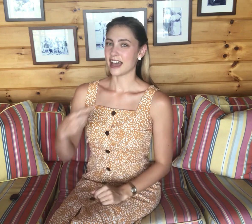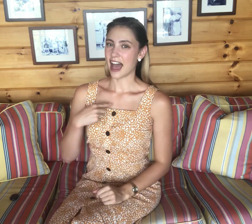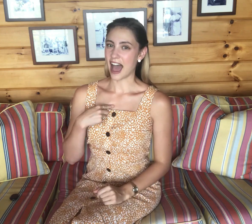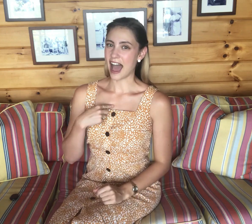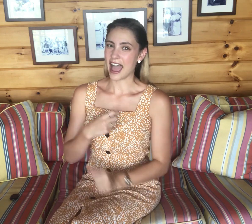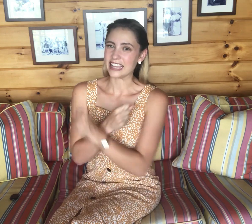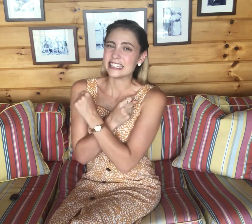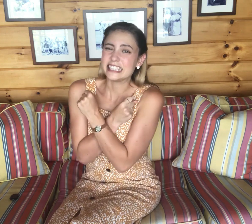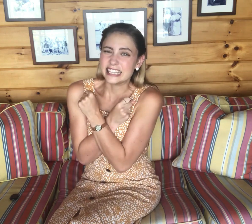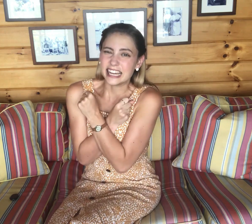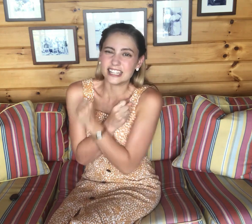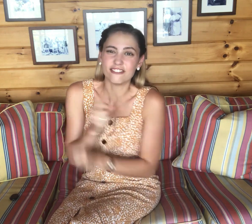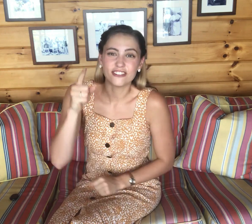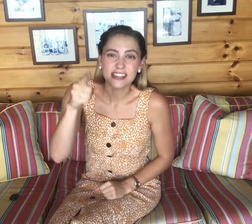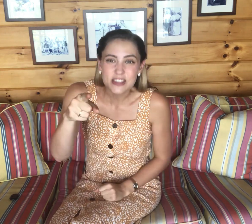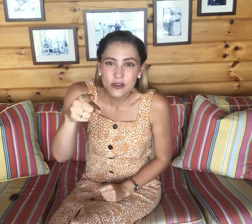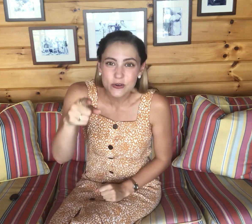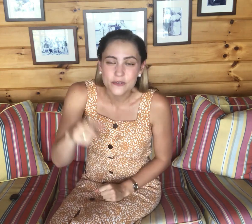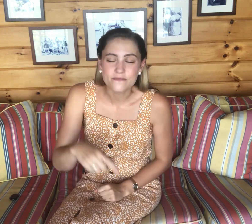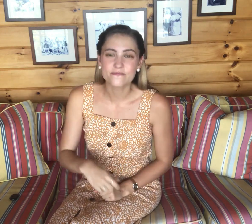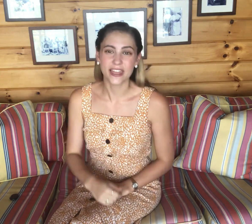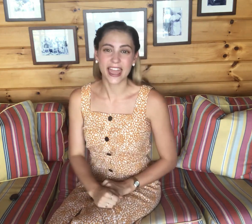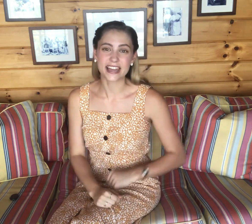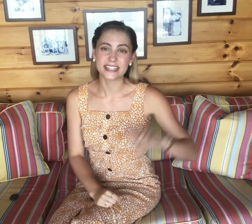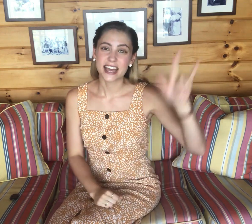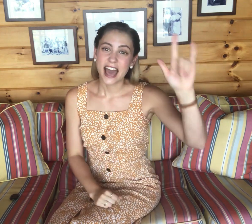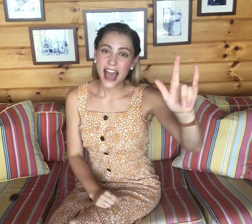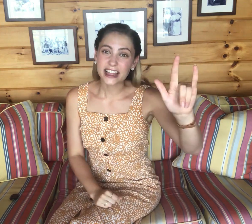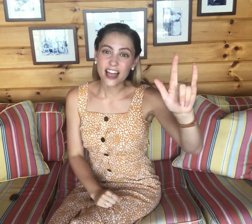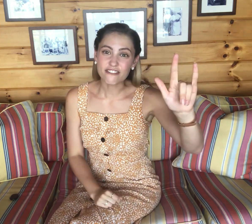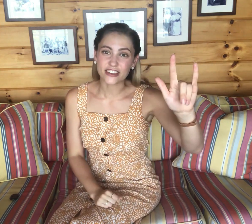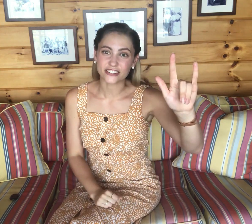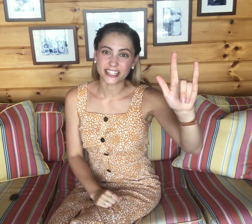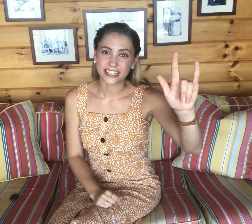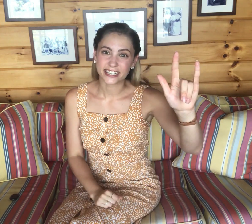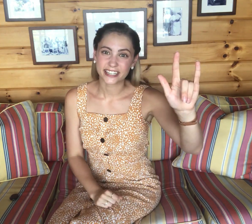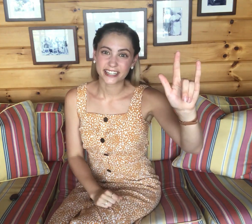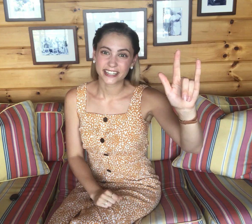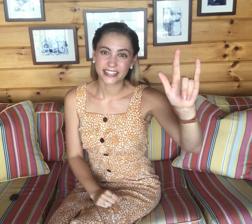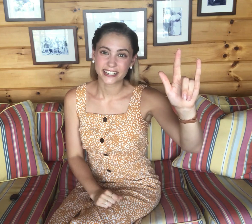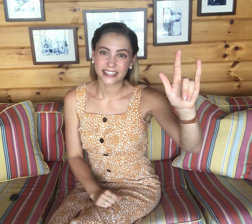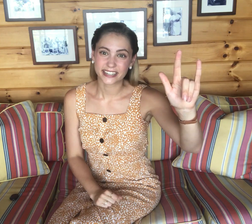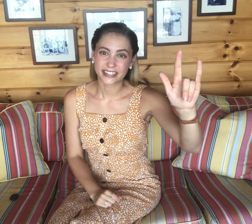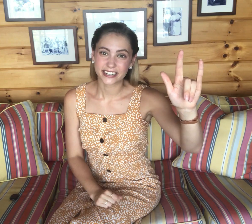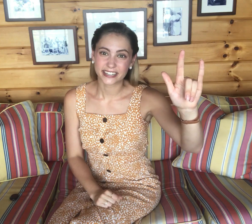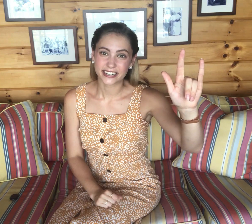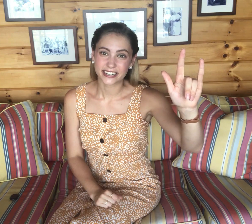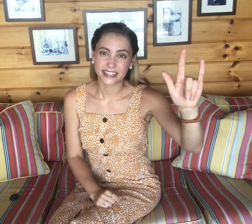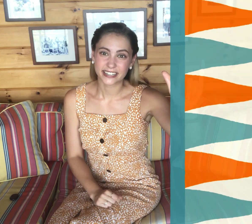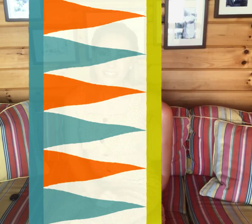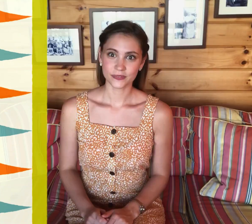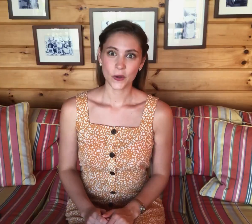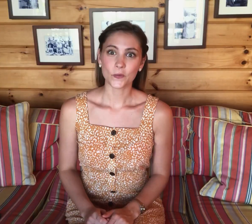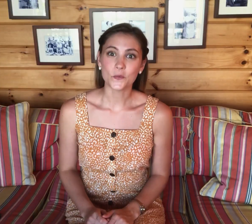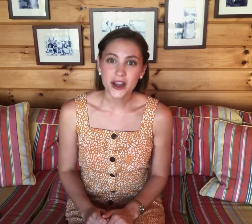The second way to say I love you is to put your hand like this. So we put our pinky finger up. We put our